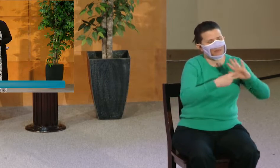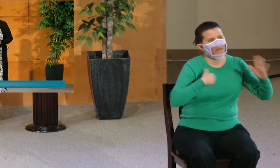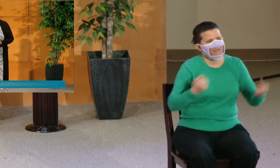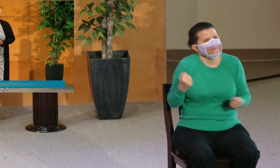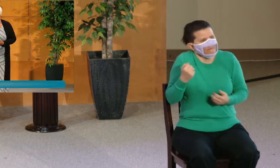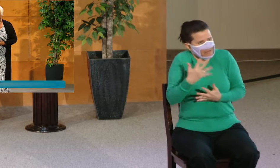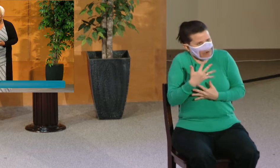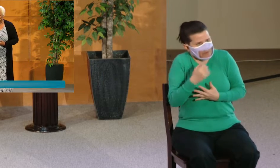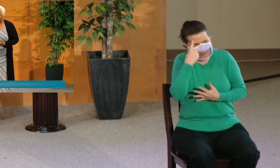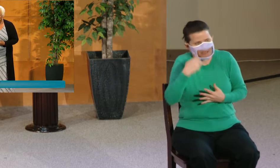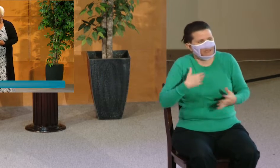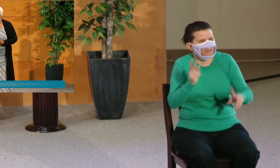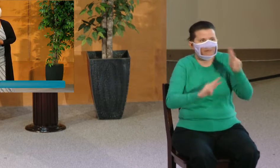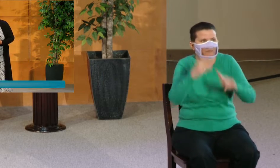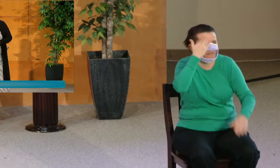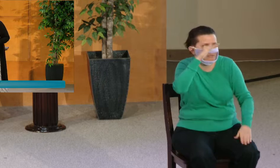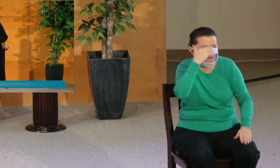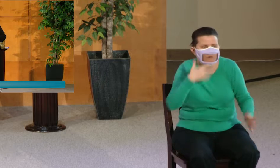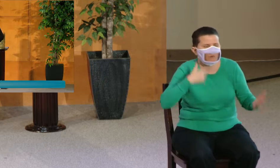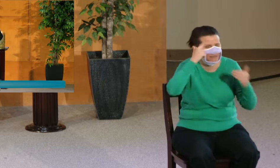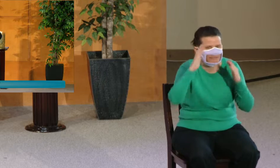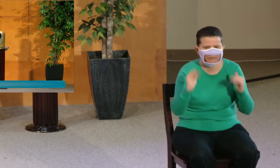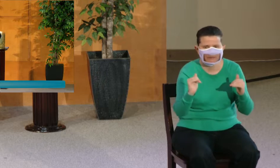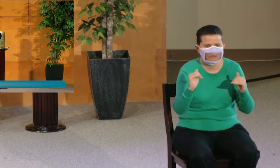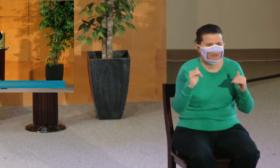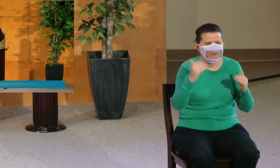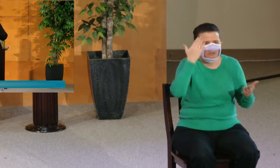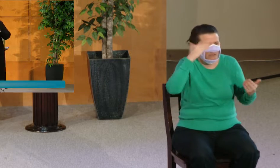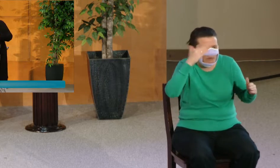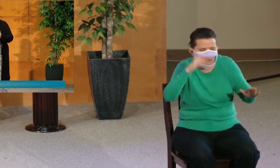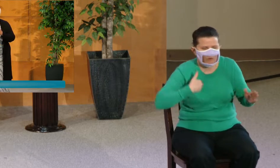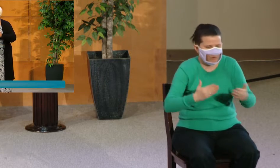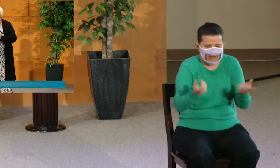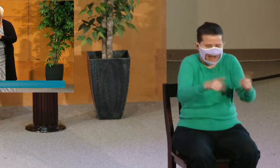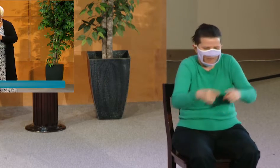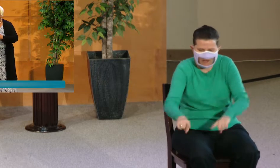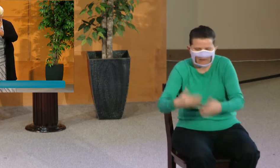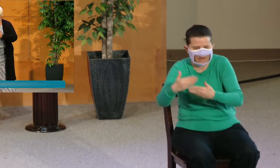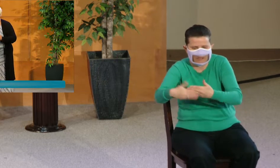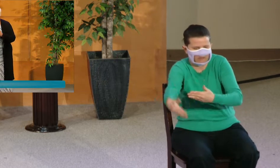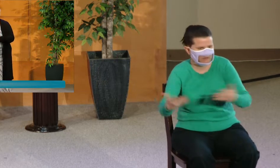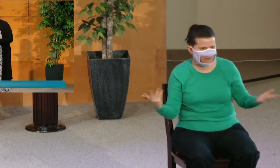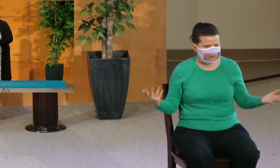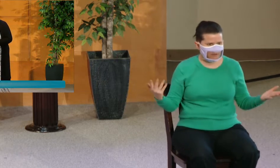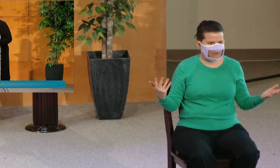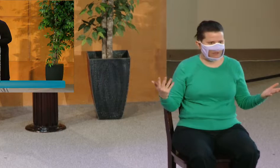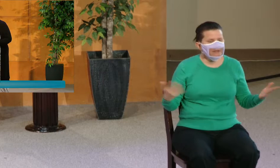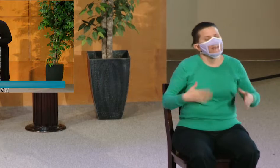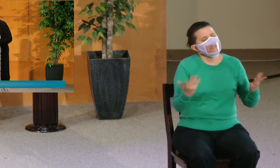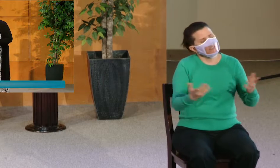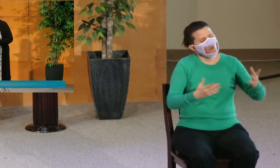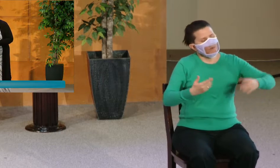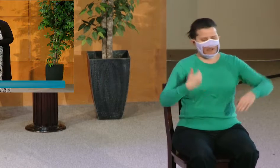fear of the unknown. And this is what happens when we find ourselves in transition. Transition occurs when a major event happens